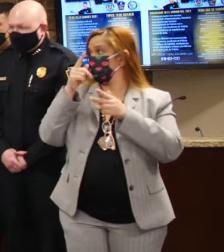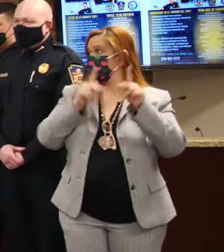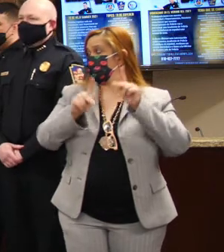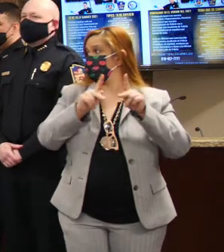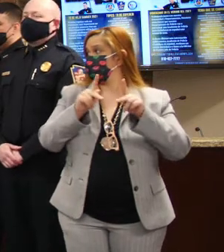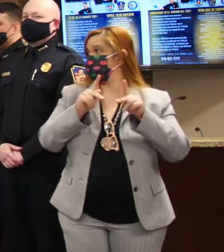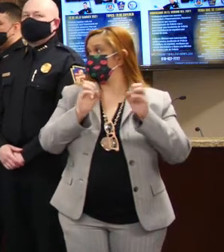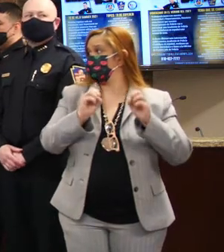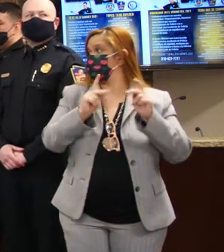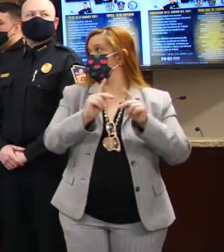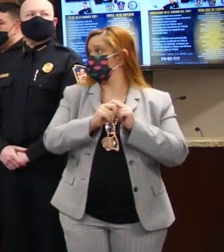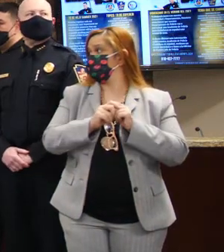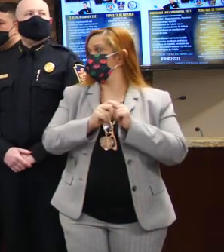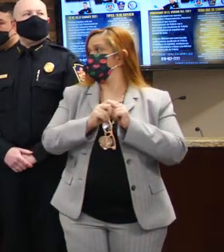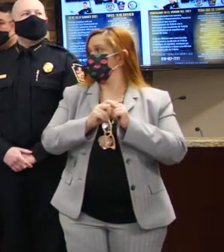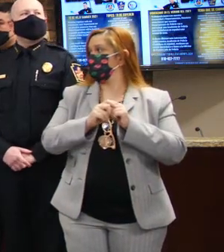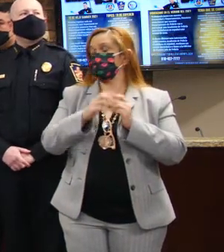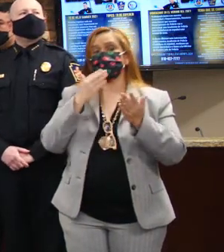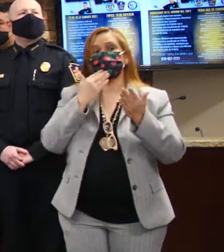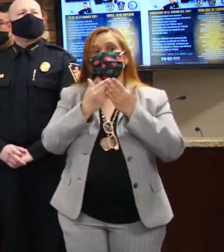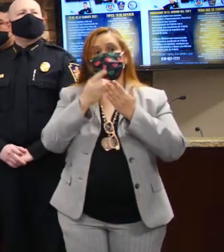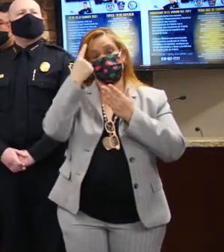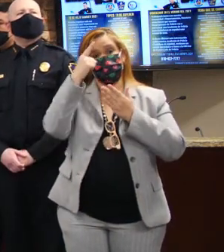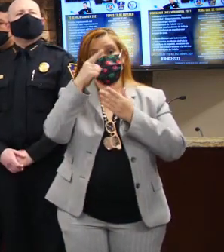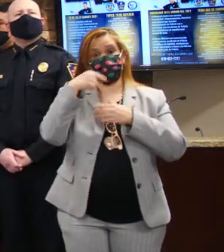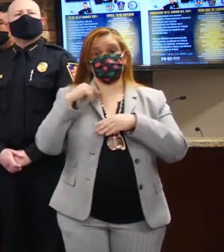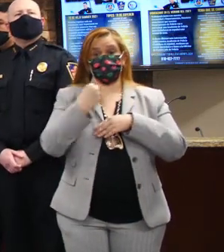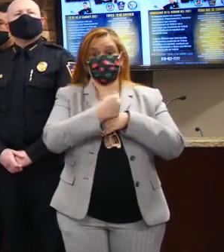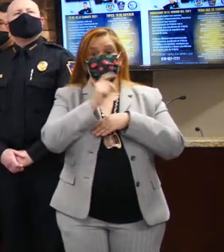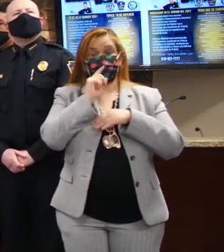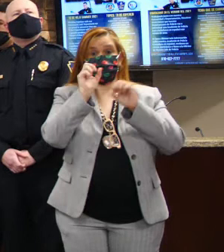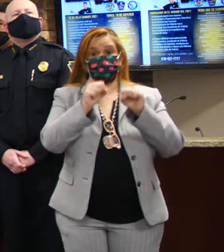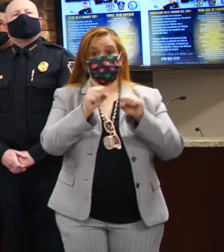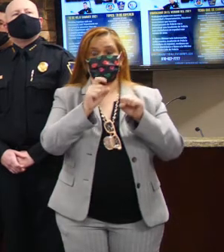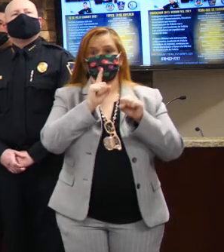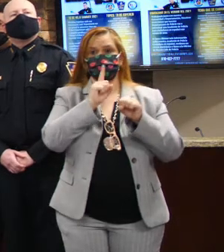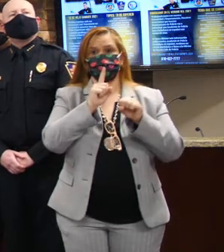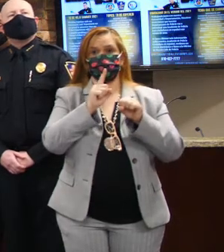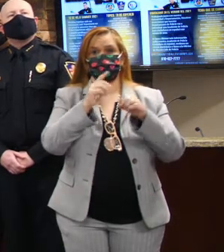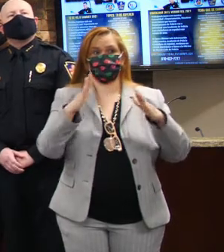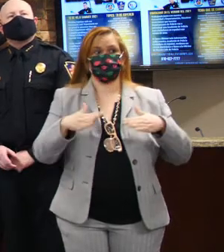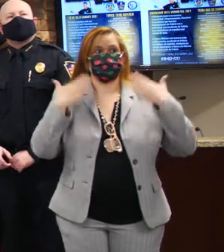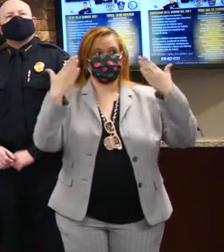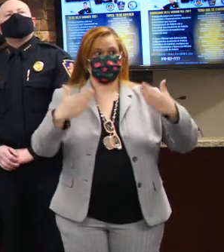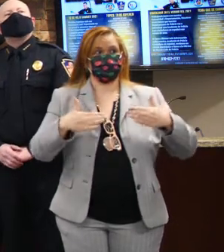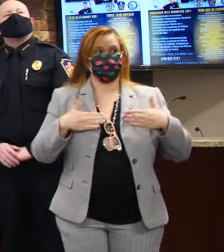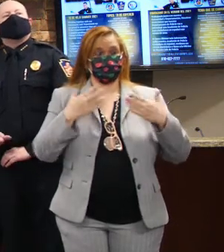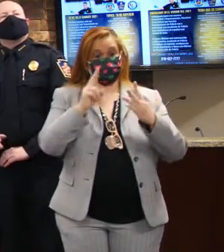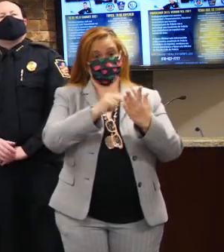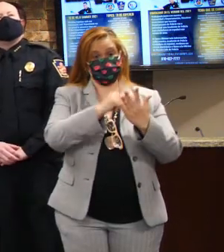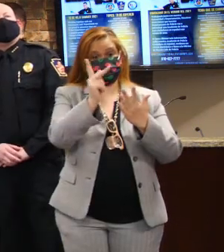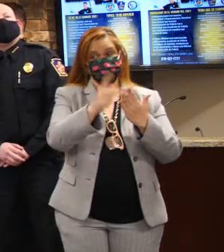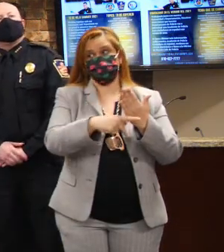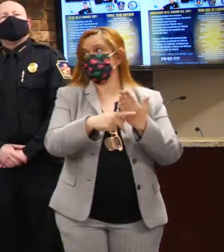me. It is an honor to be here and to help support this. I actually took the police academy back